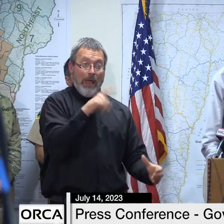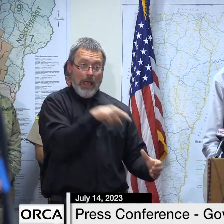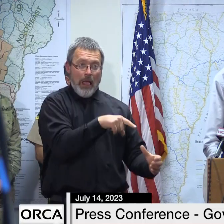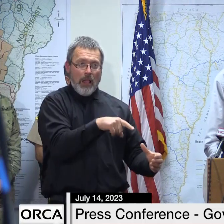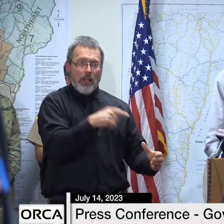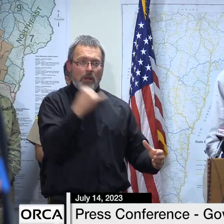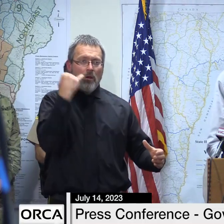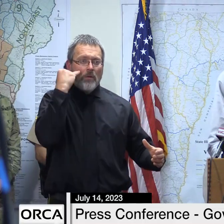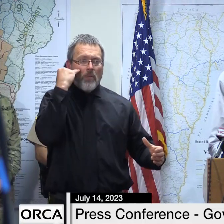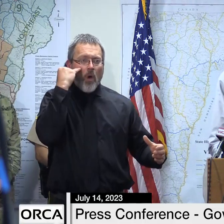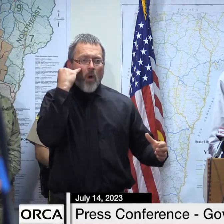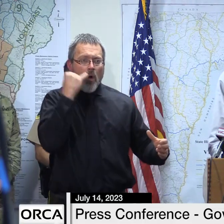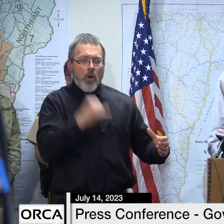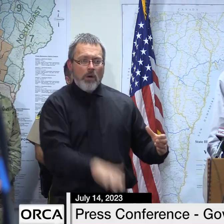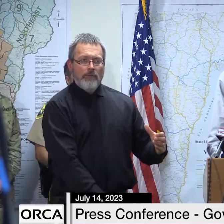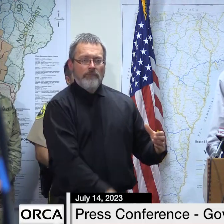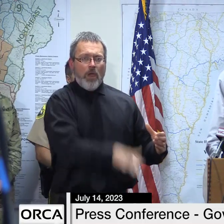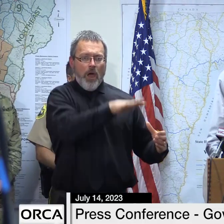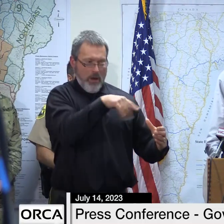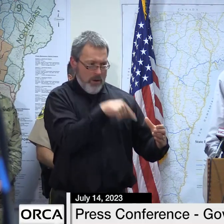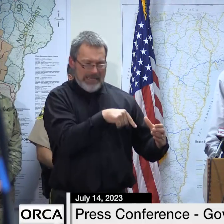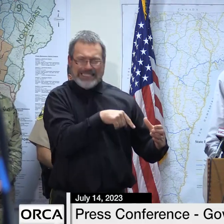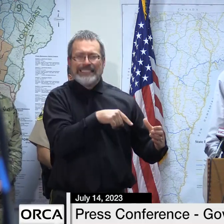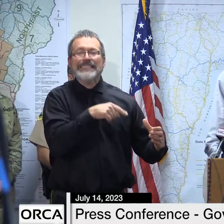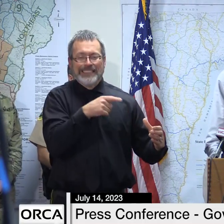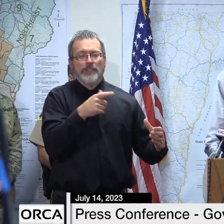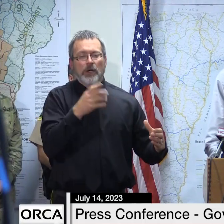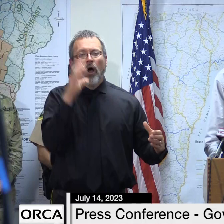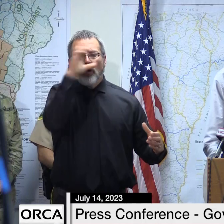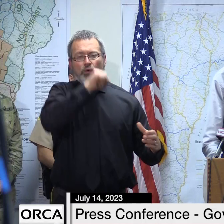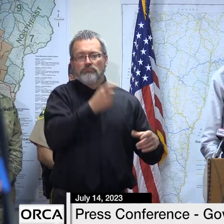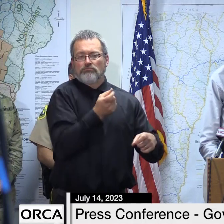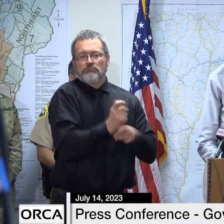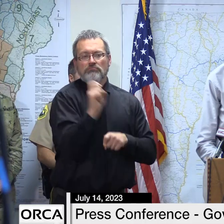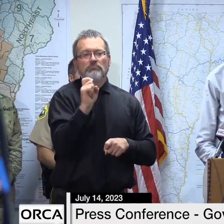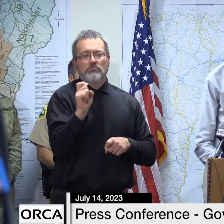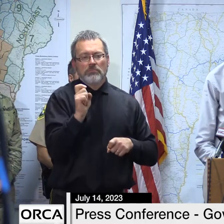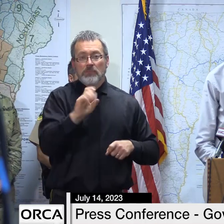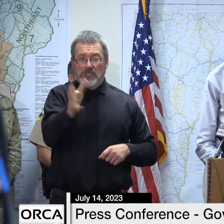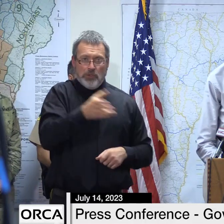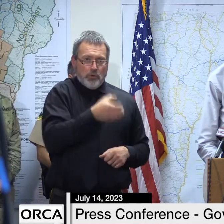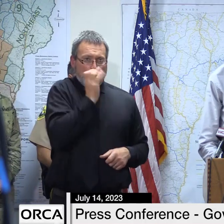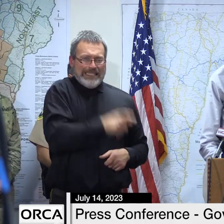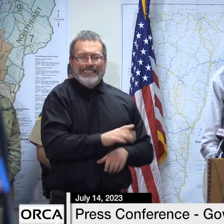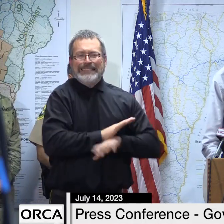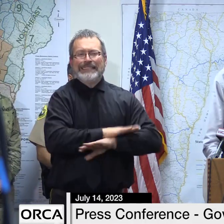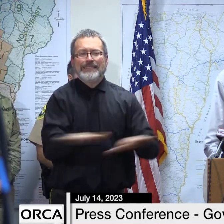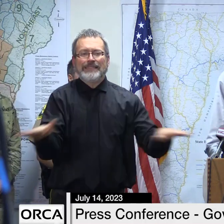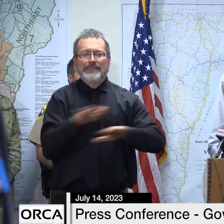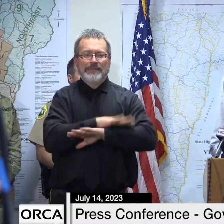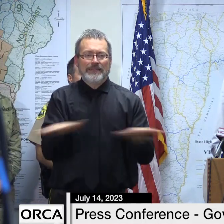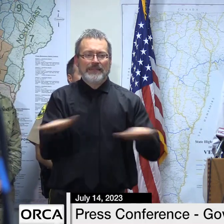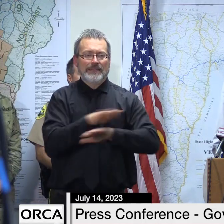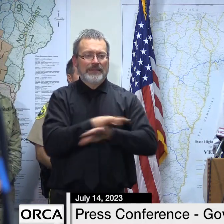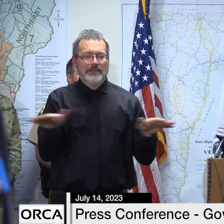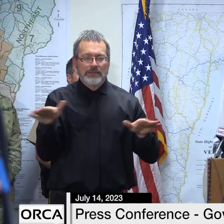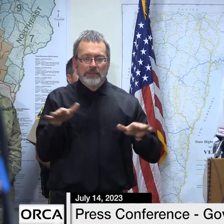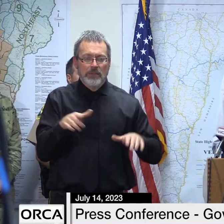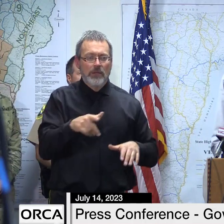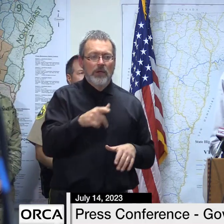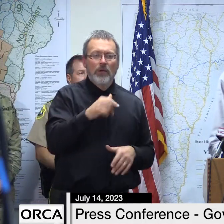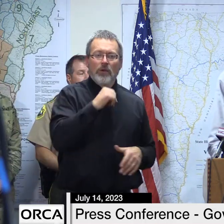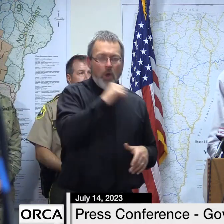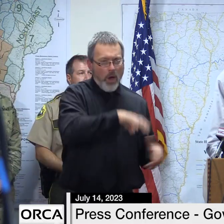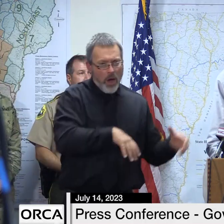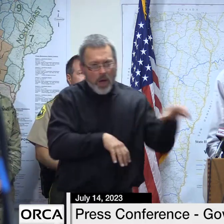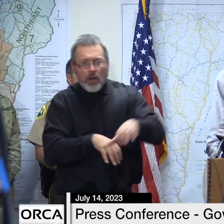contaminated. Don't drink or use your water for cooking, baby formula, washing food, or brushing teeth until